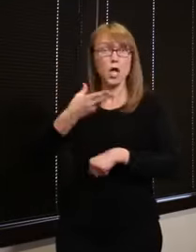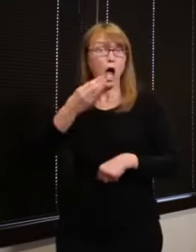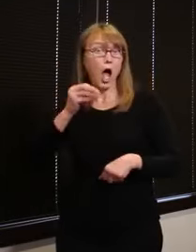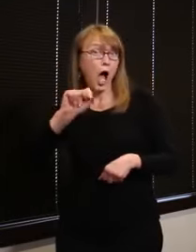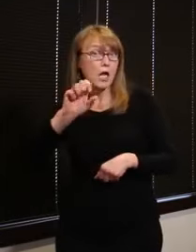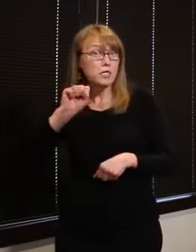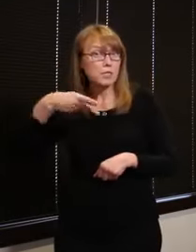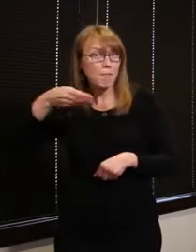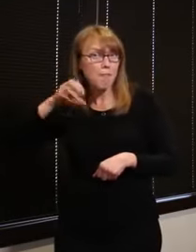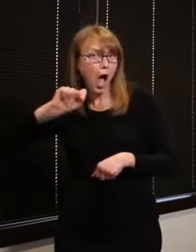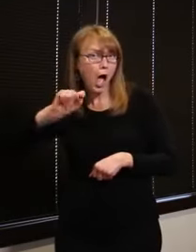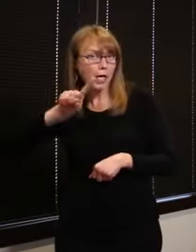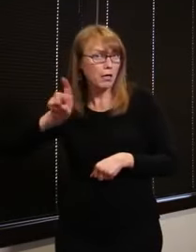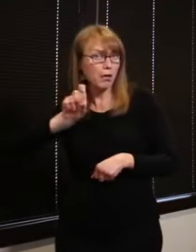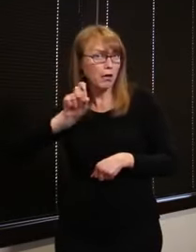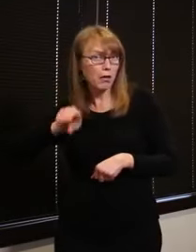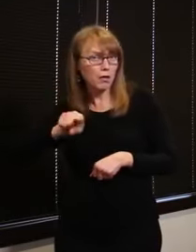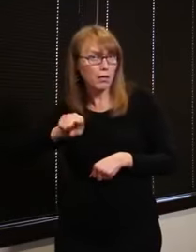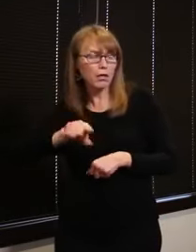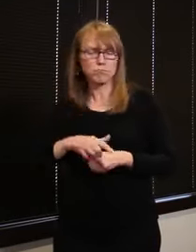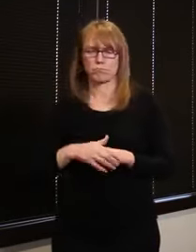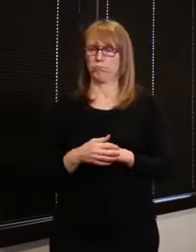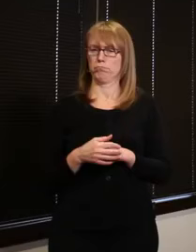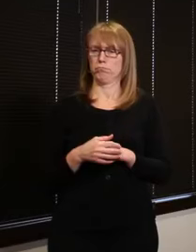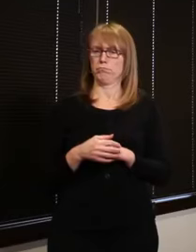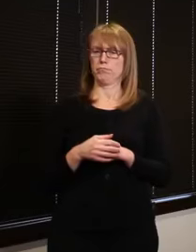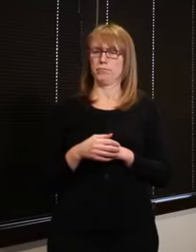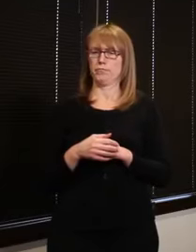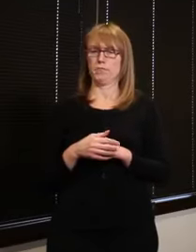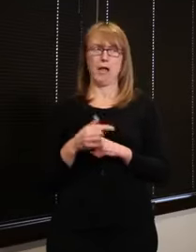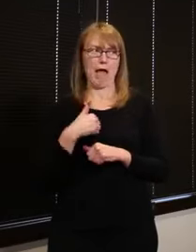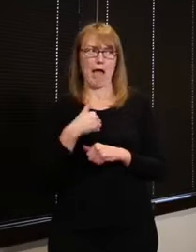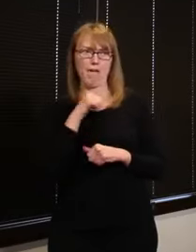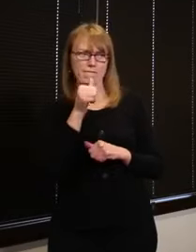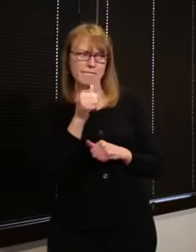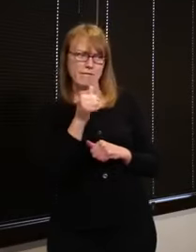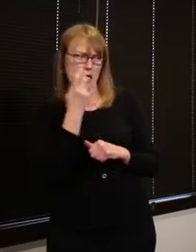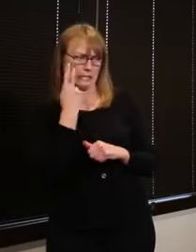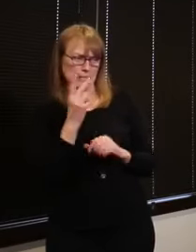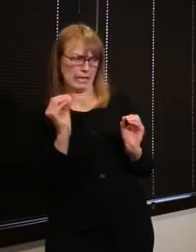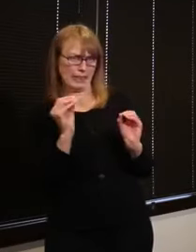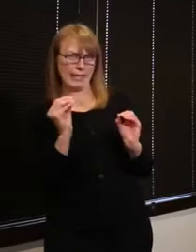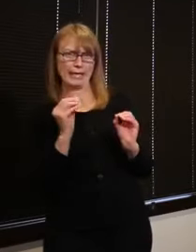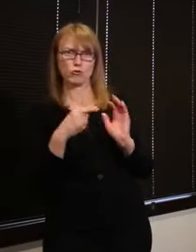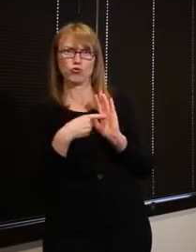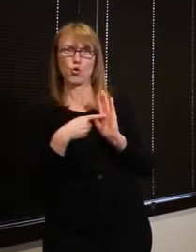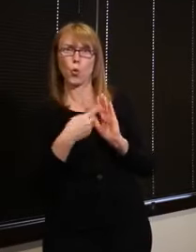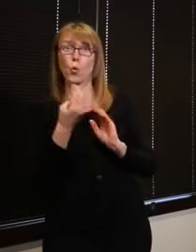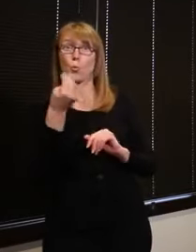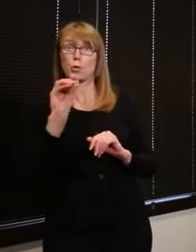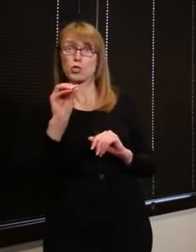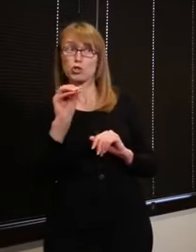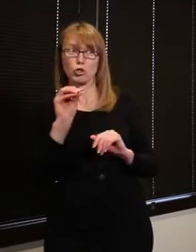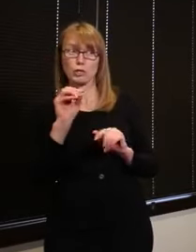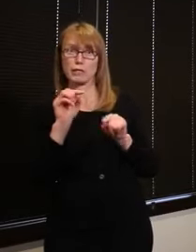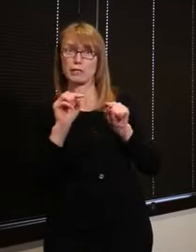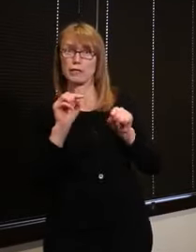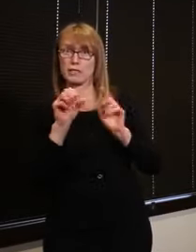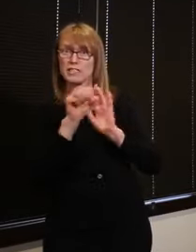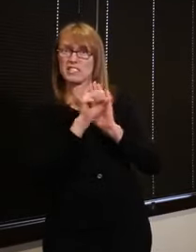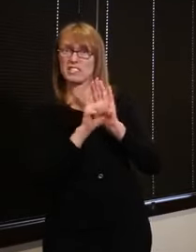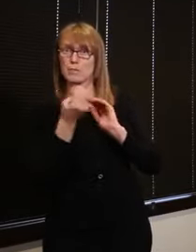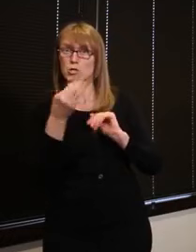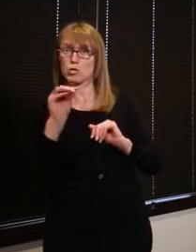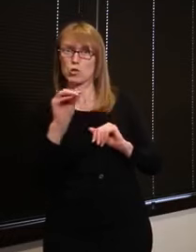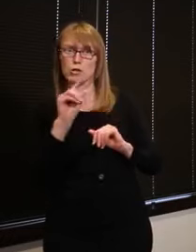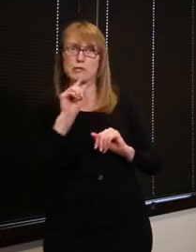have not seen anything that would indicate Missouri is a hot spot. And I think I keep up pretty